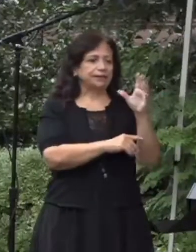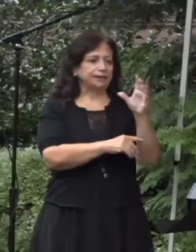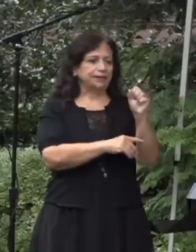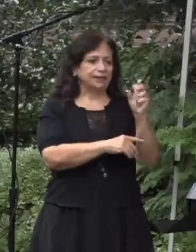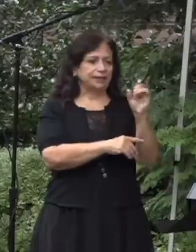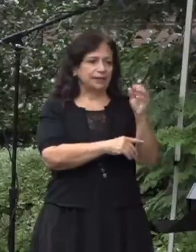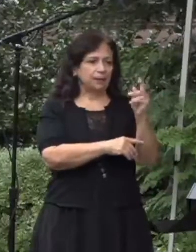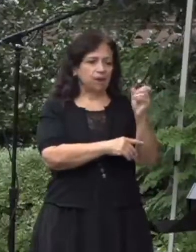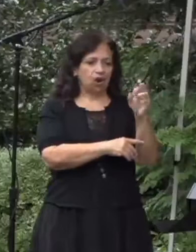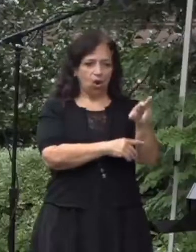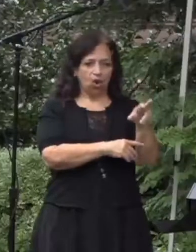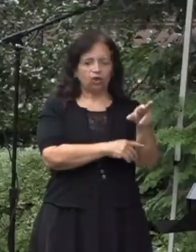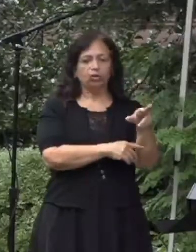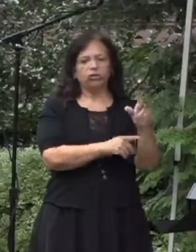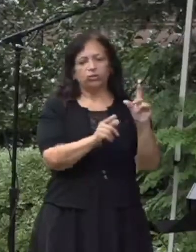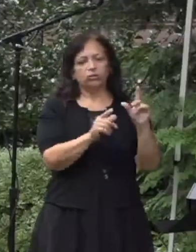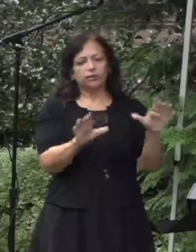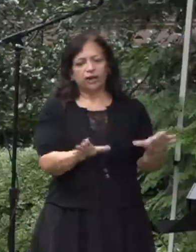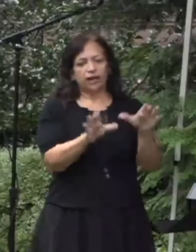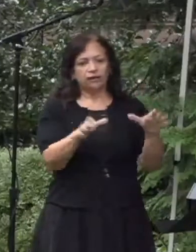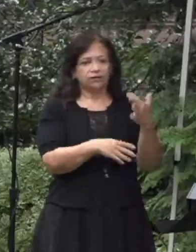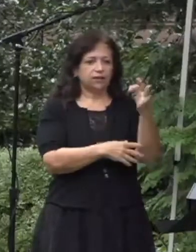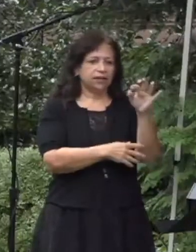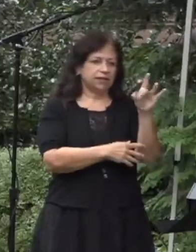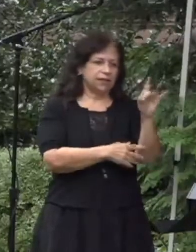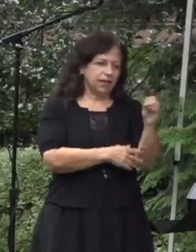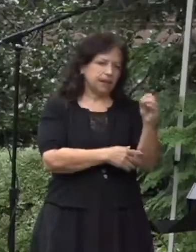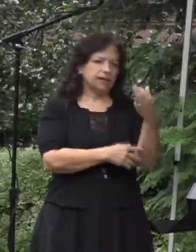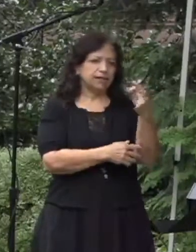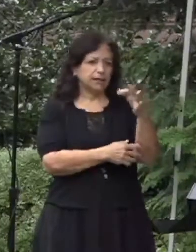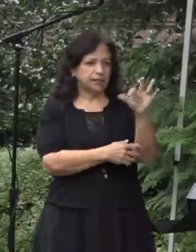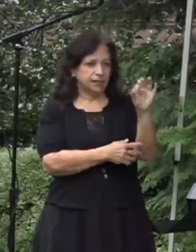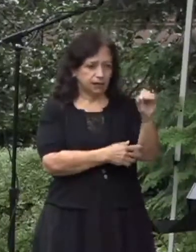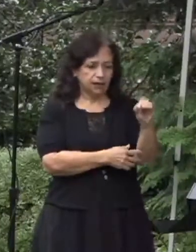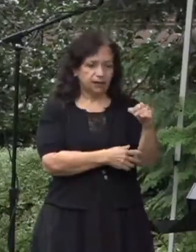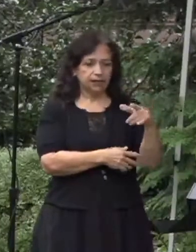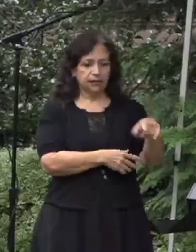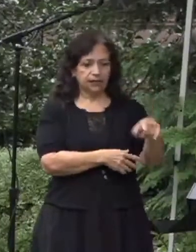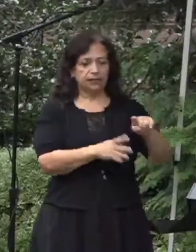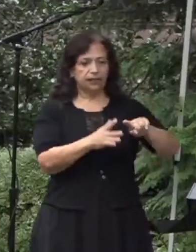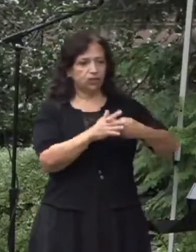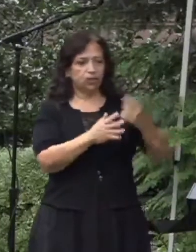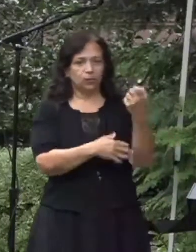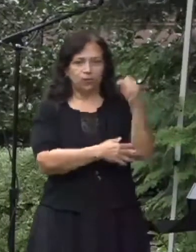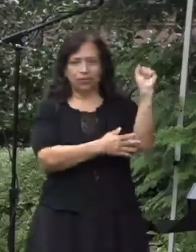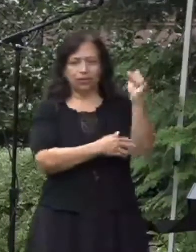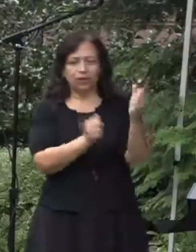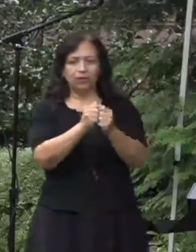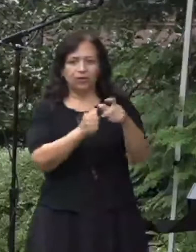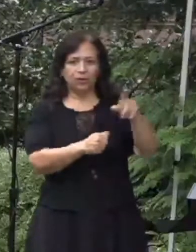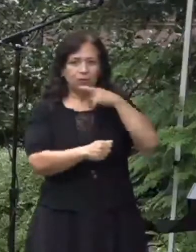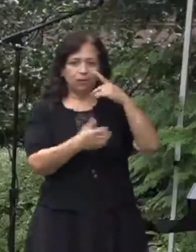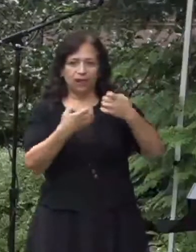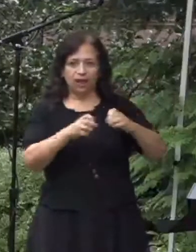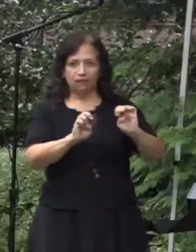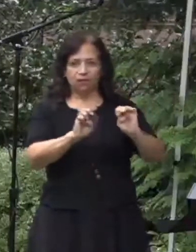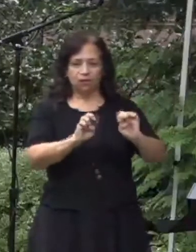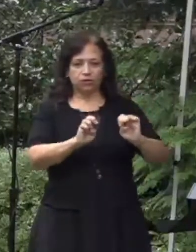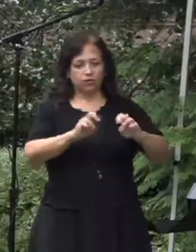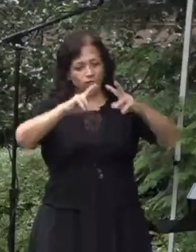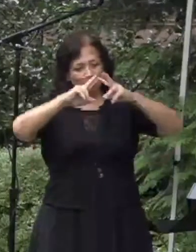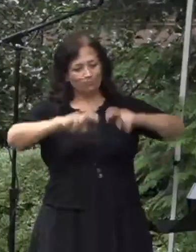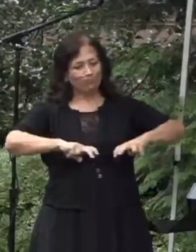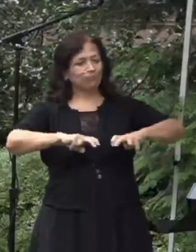in the 80s and 90s, who set off an uproar with its very public efforts to